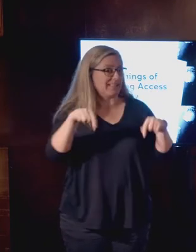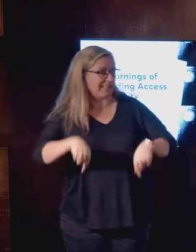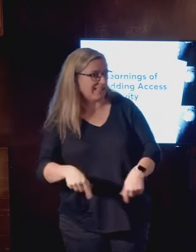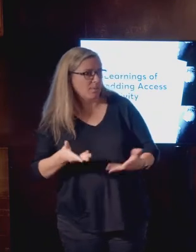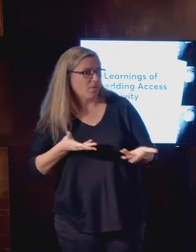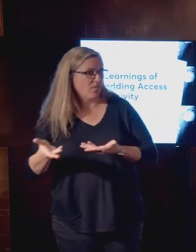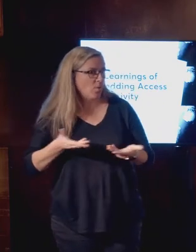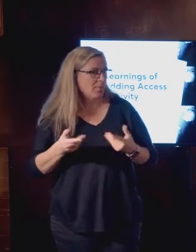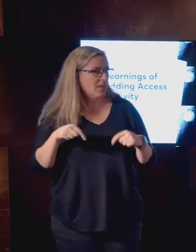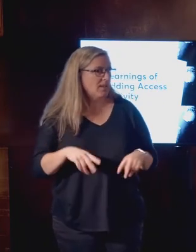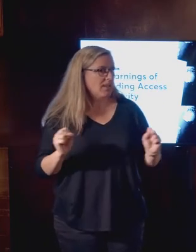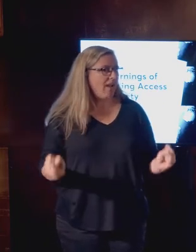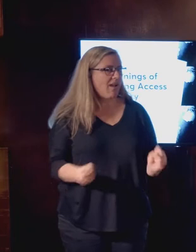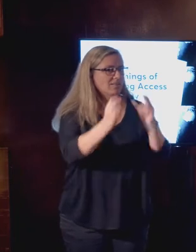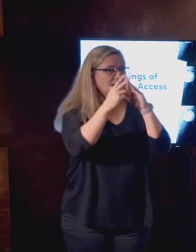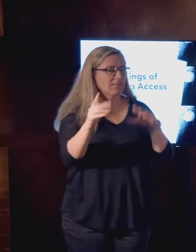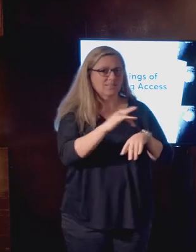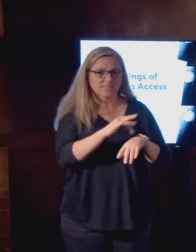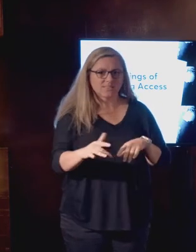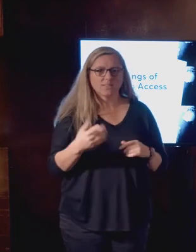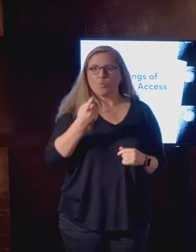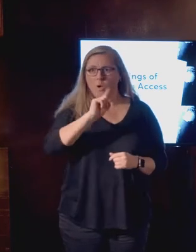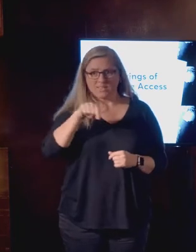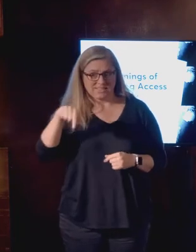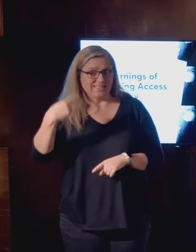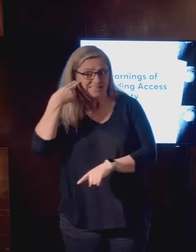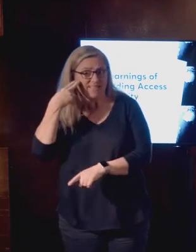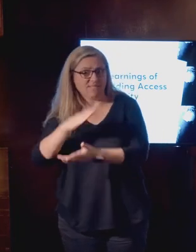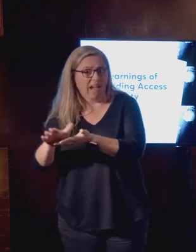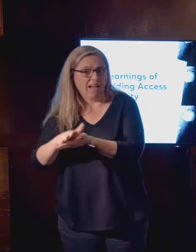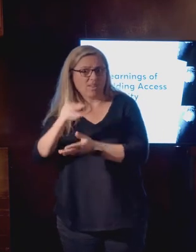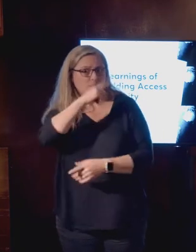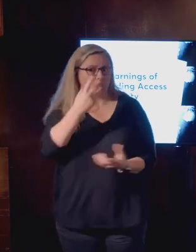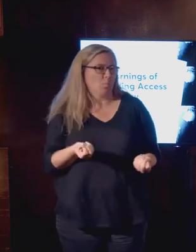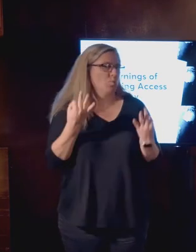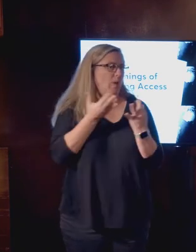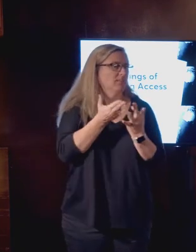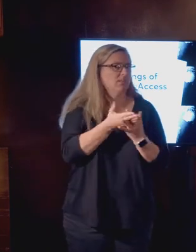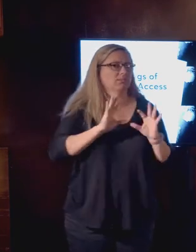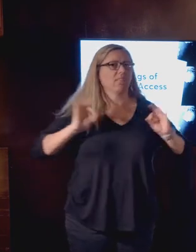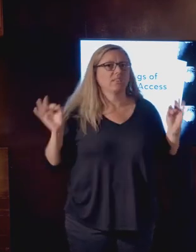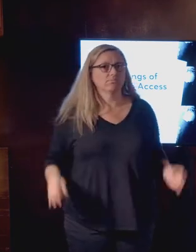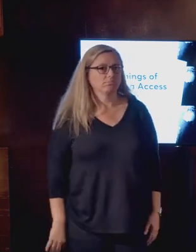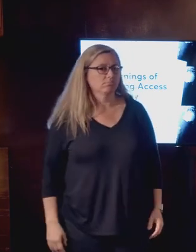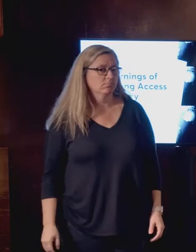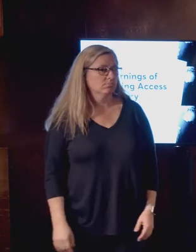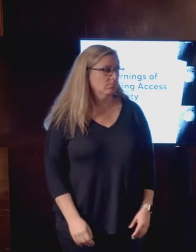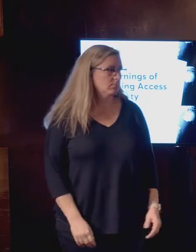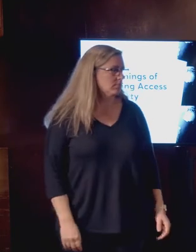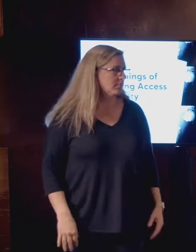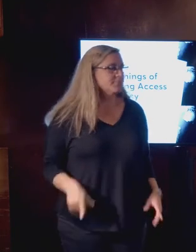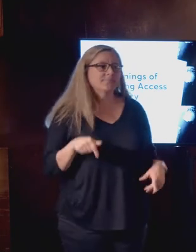Centre, and that is that people who are deaf or hard of hearing just would not have access to it. And we thought